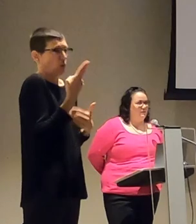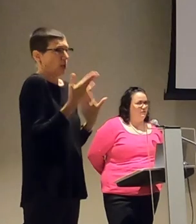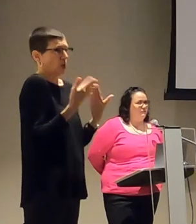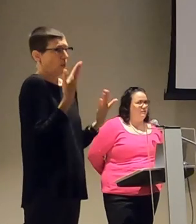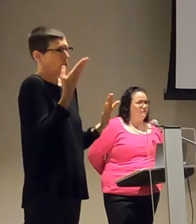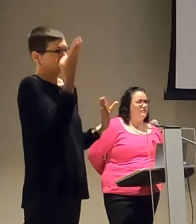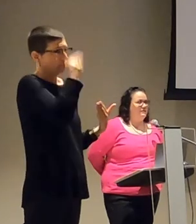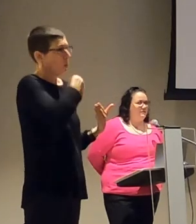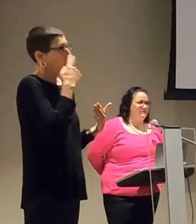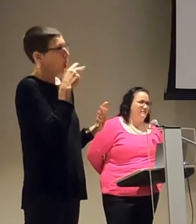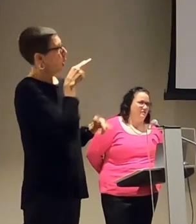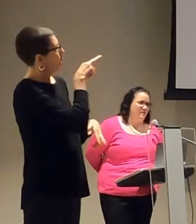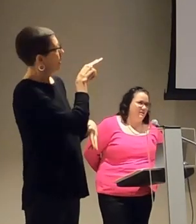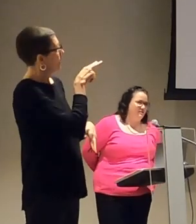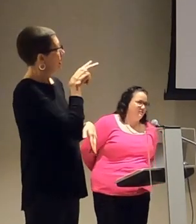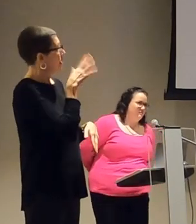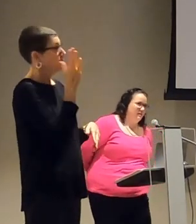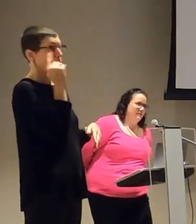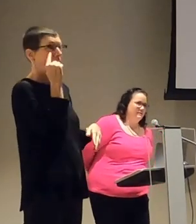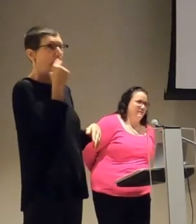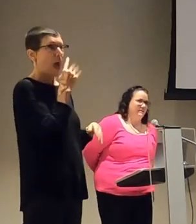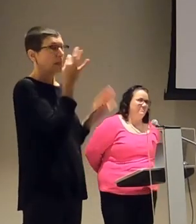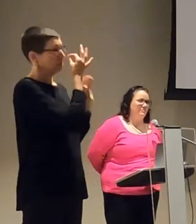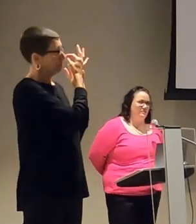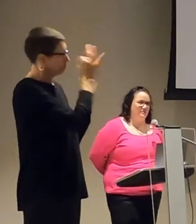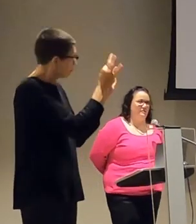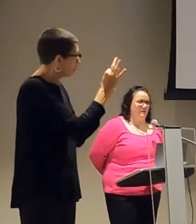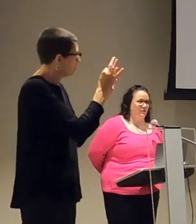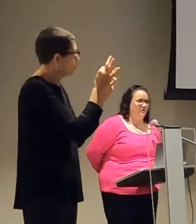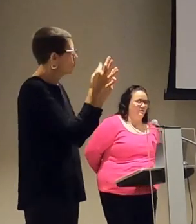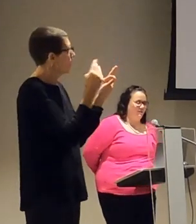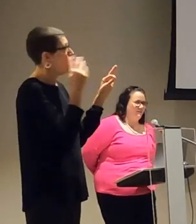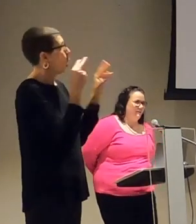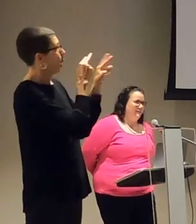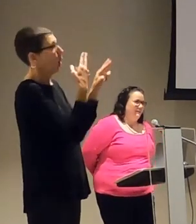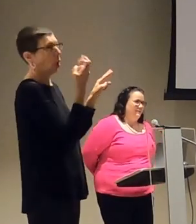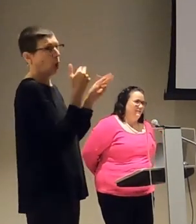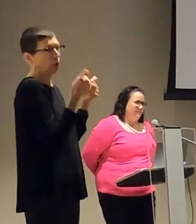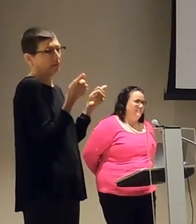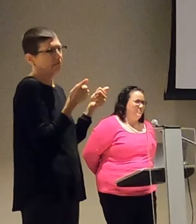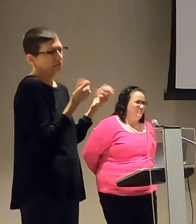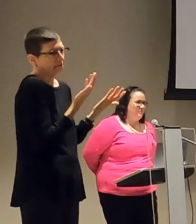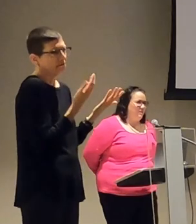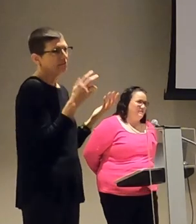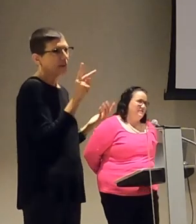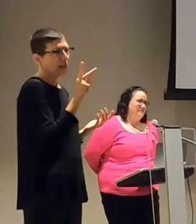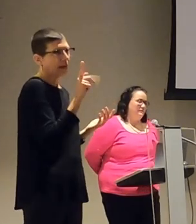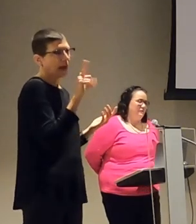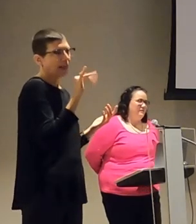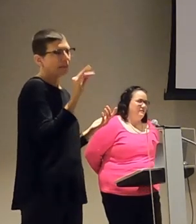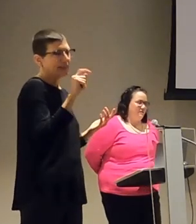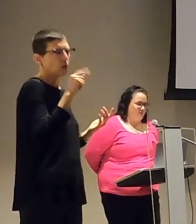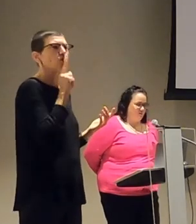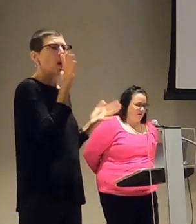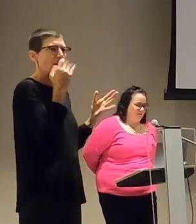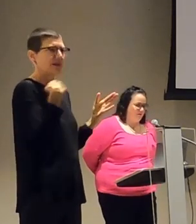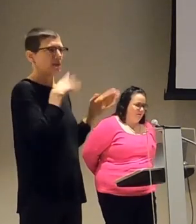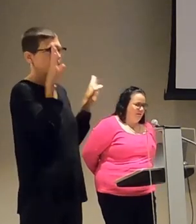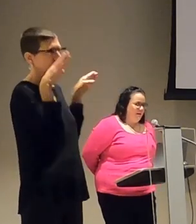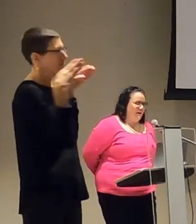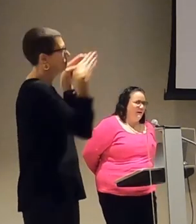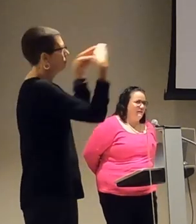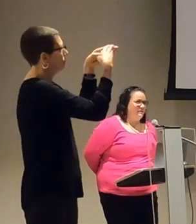You know, when you looked at this, did your eyes go directly to him or did you look at her? Klimt really wants us to focus on